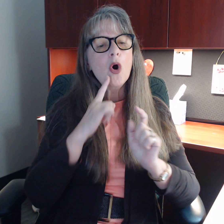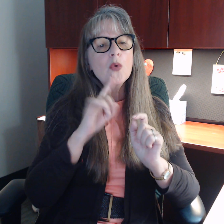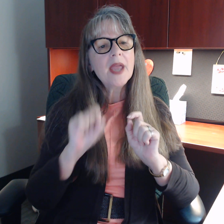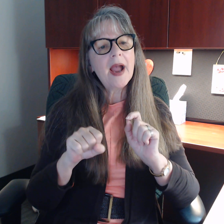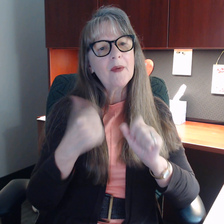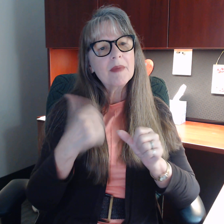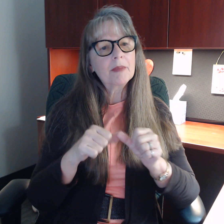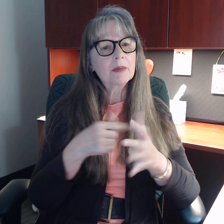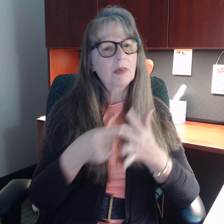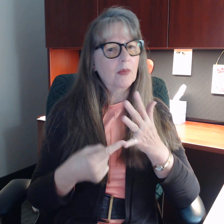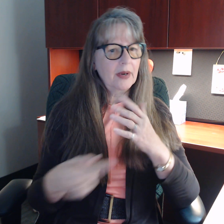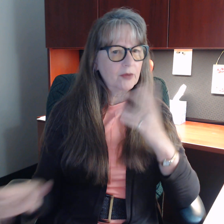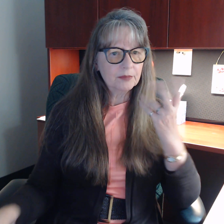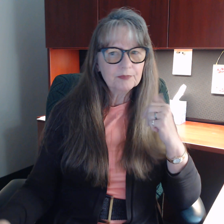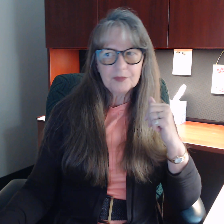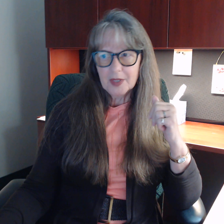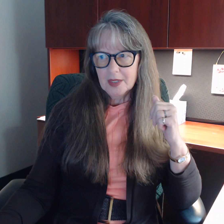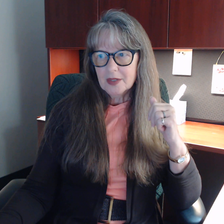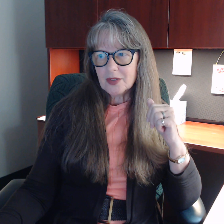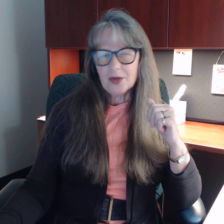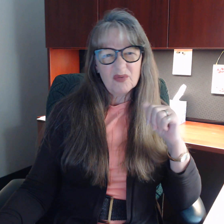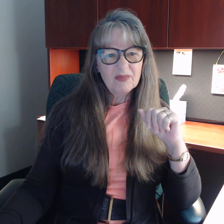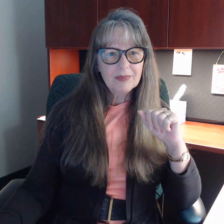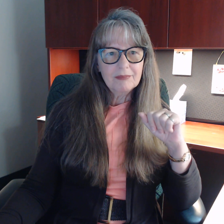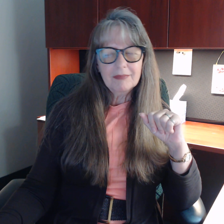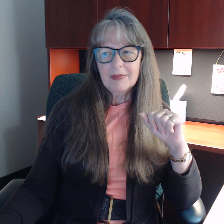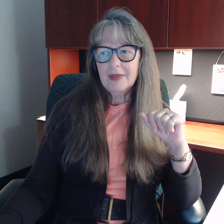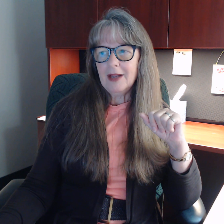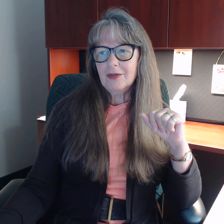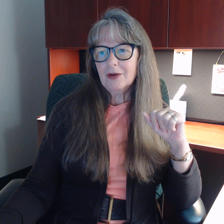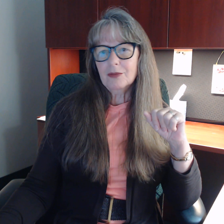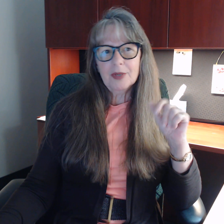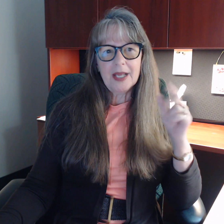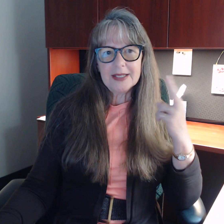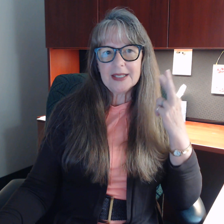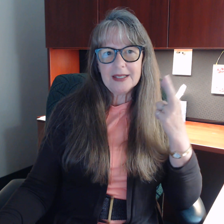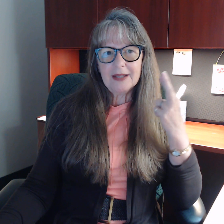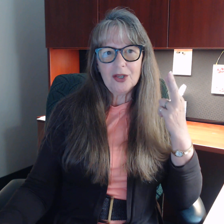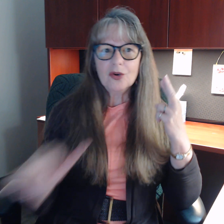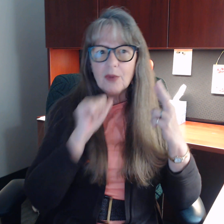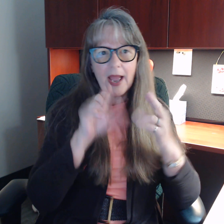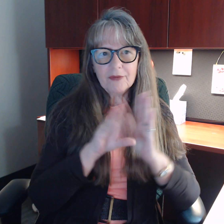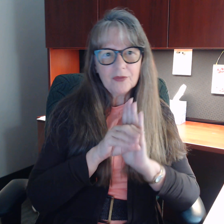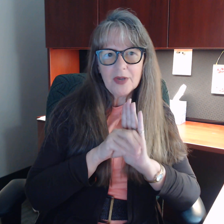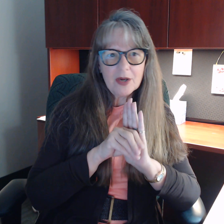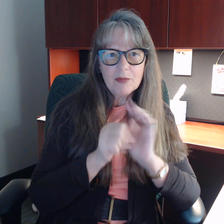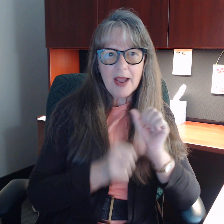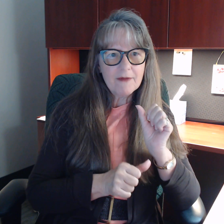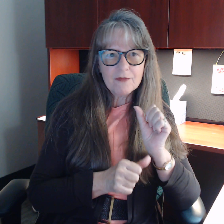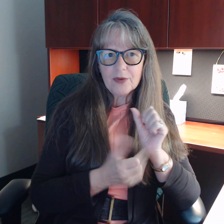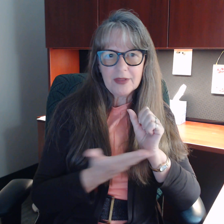yeah, I remember, or whatever. So they're realizing that you don't have to film everything.